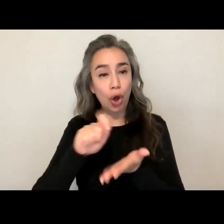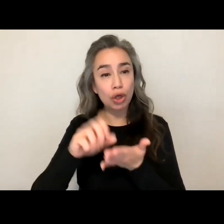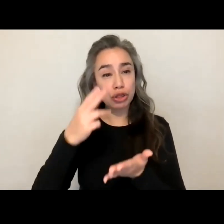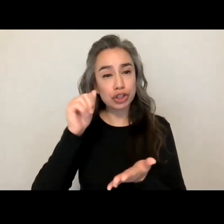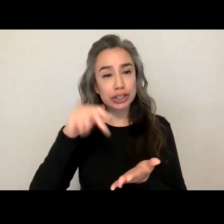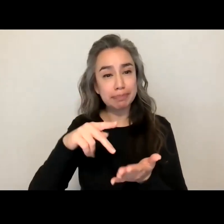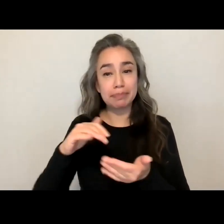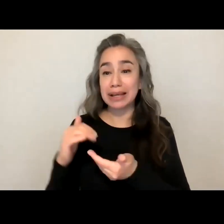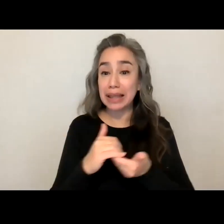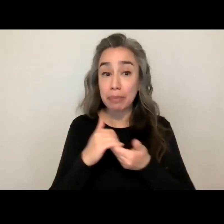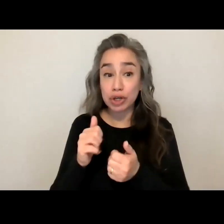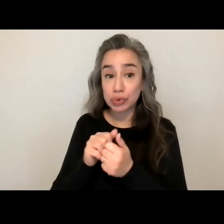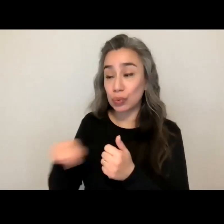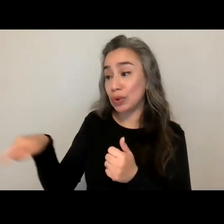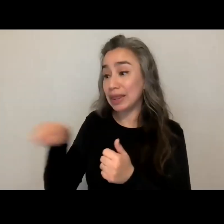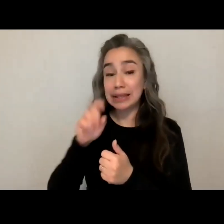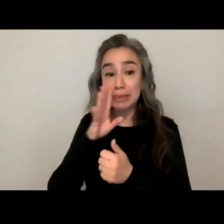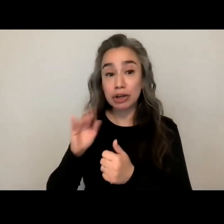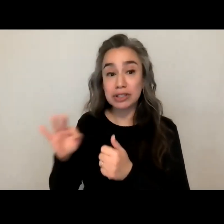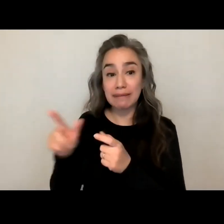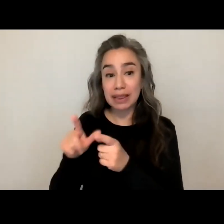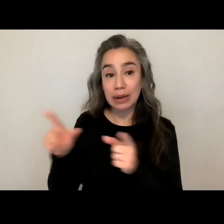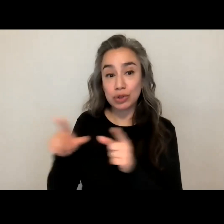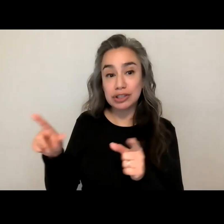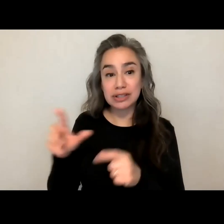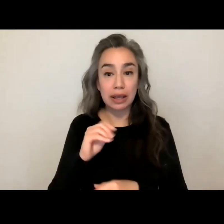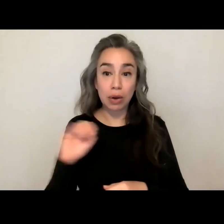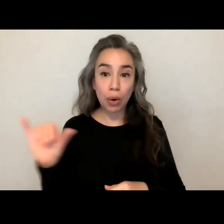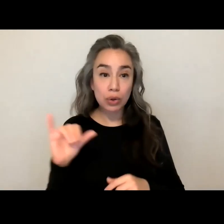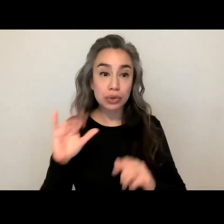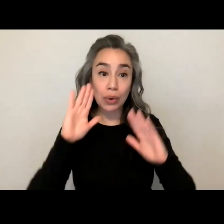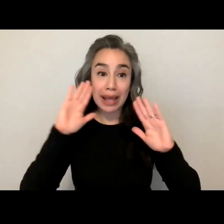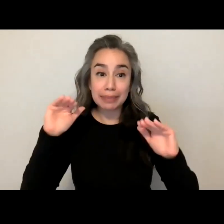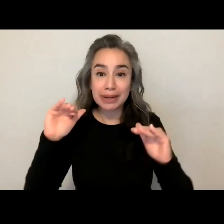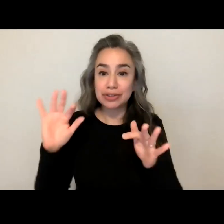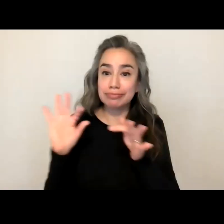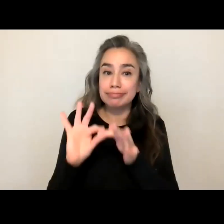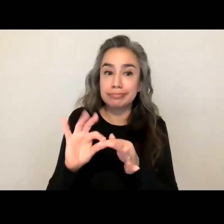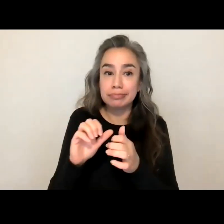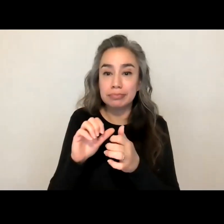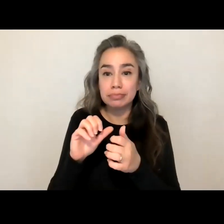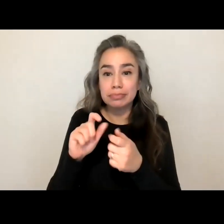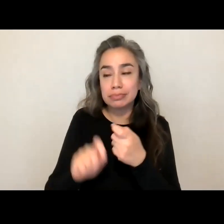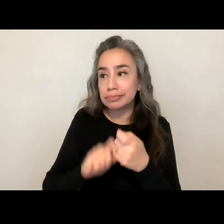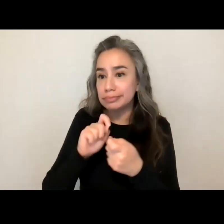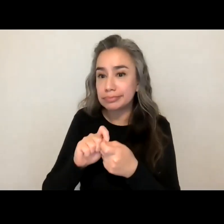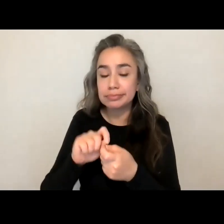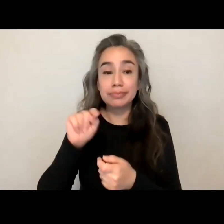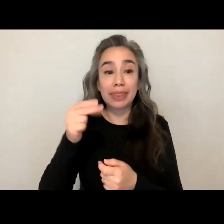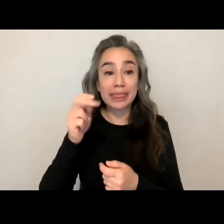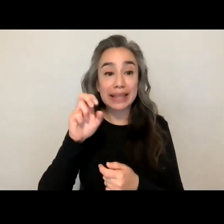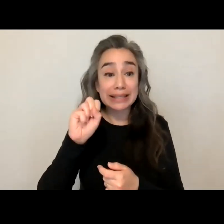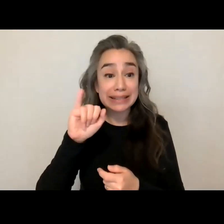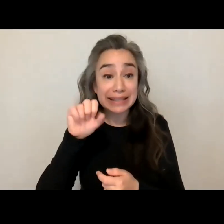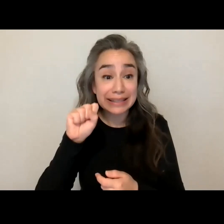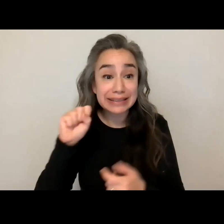speakers of languages, but also the expectations around particularly theses and the kind of